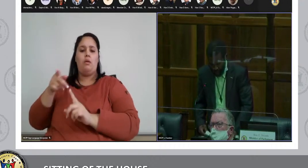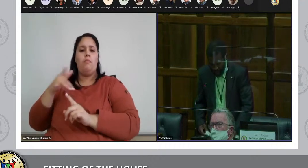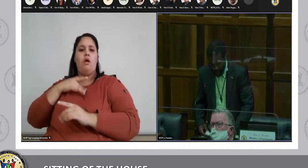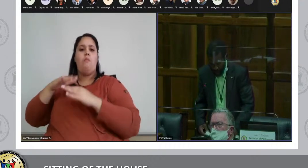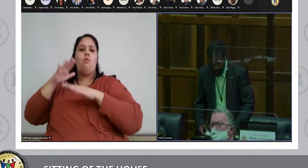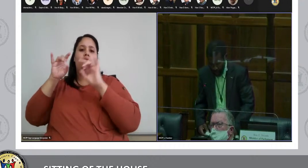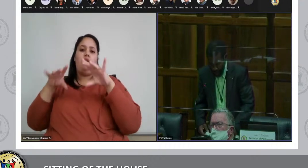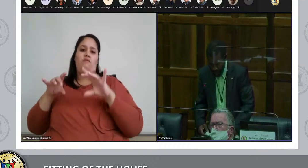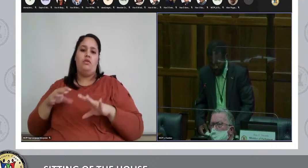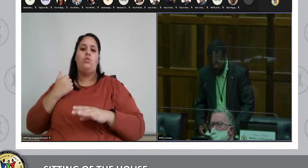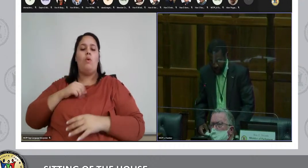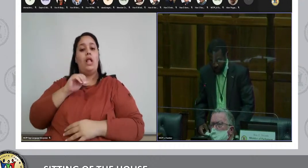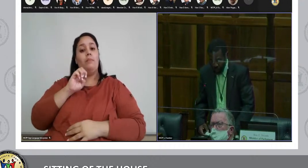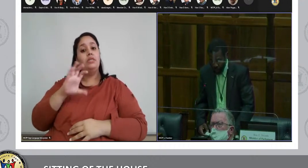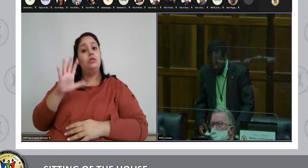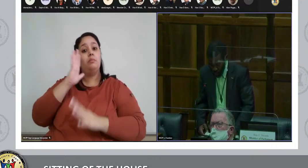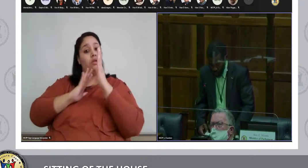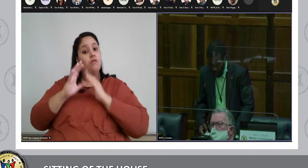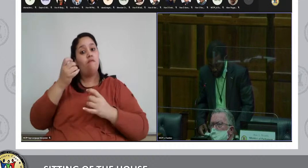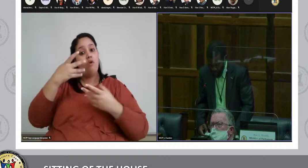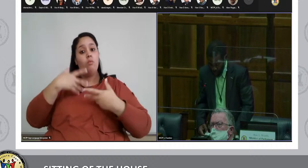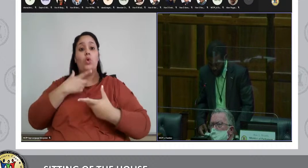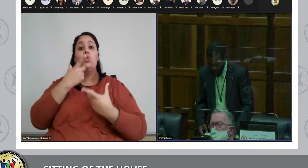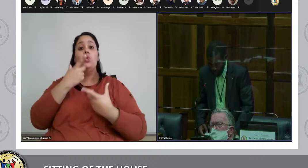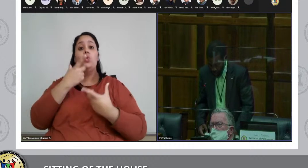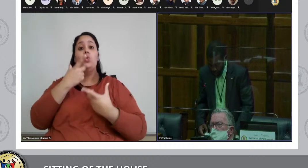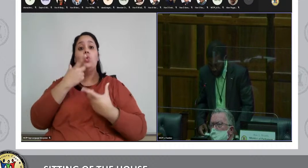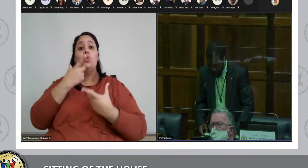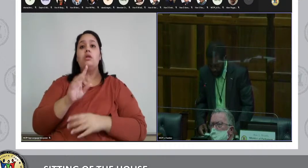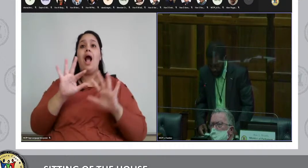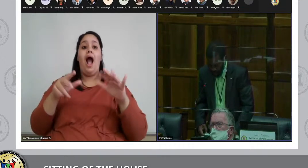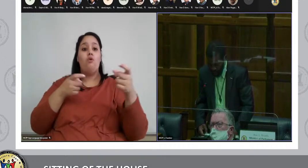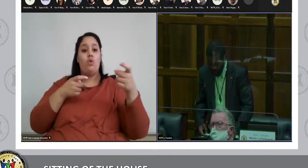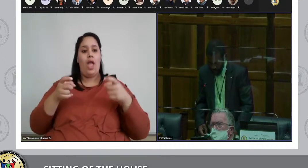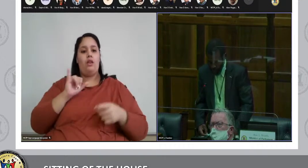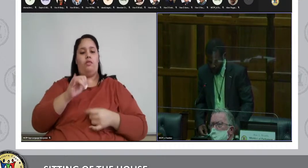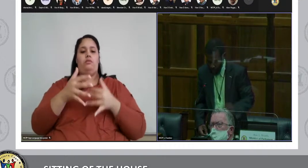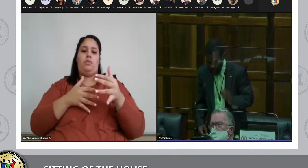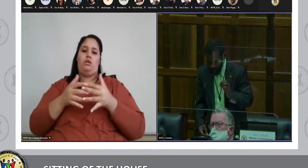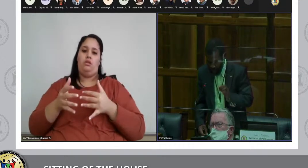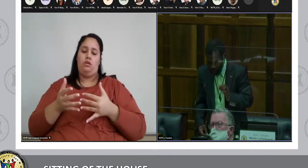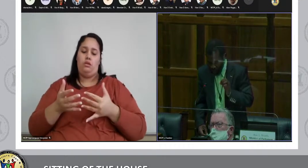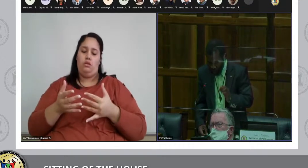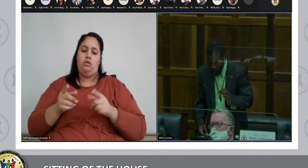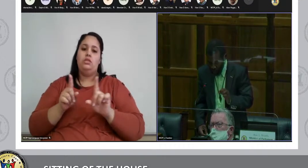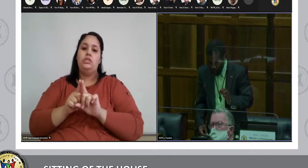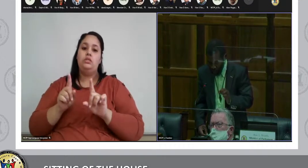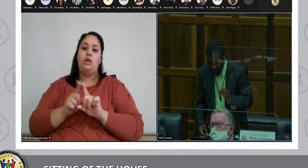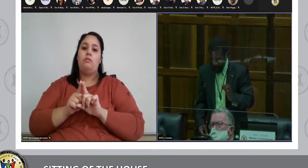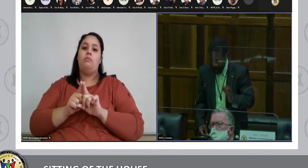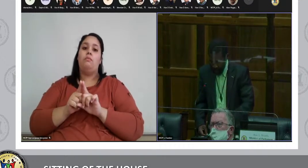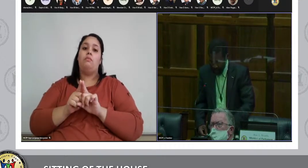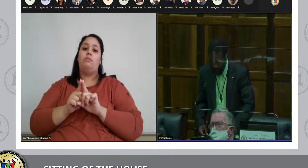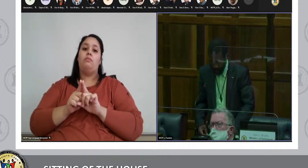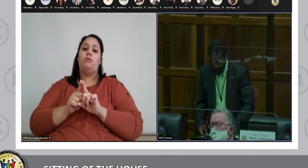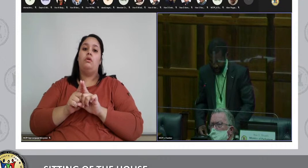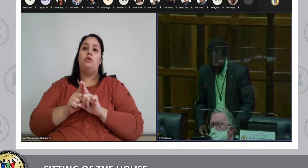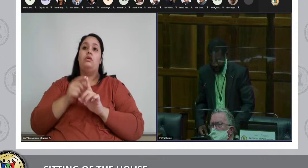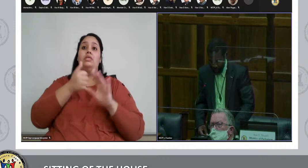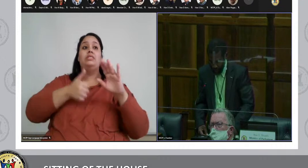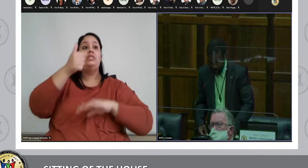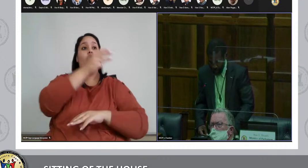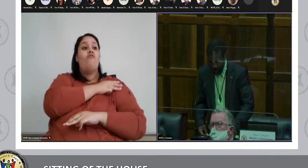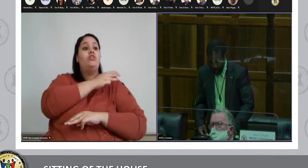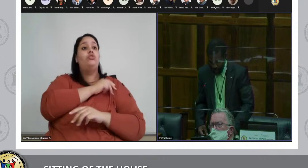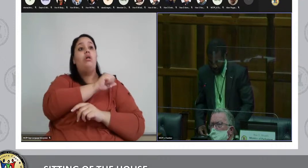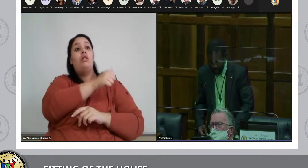Therefore, would like the MEC to tell us what is he going to do, how is he going to deal with this matter, what is he going to do with the senior officials